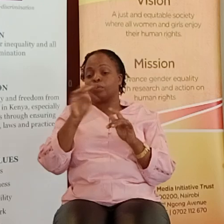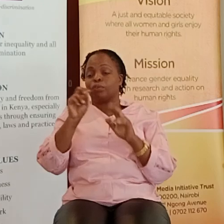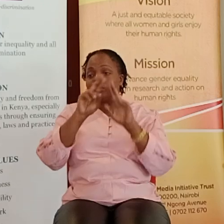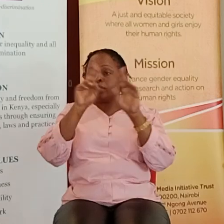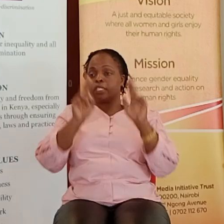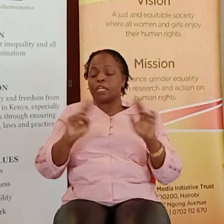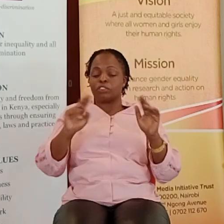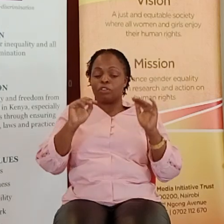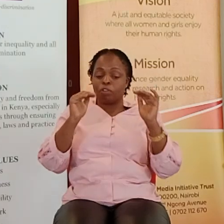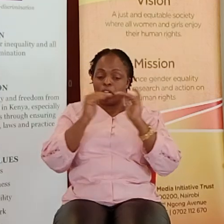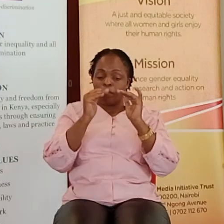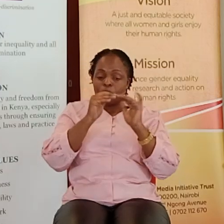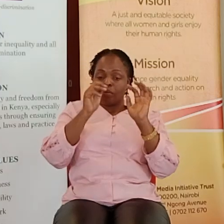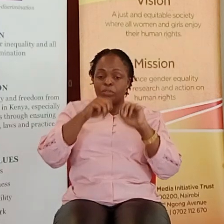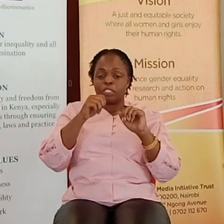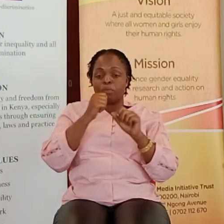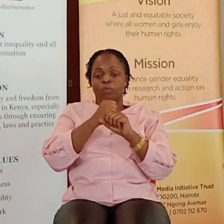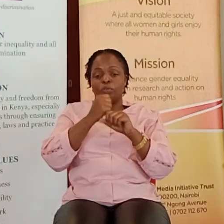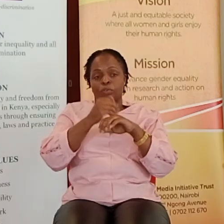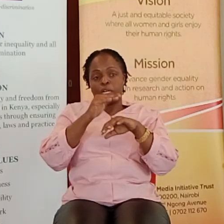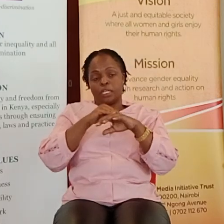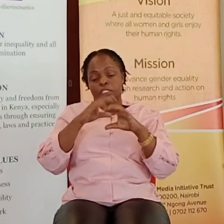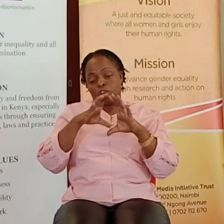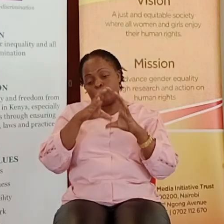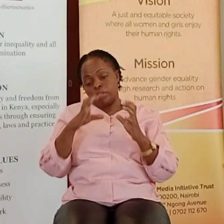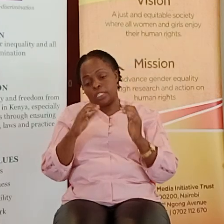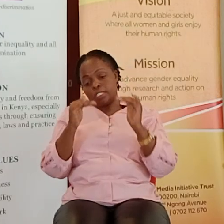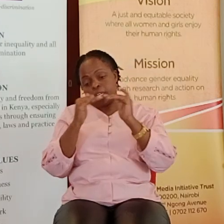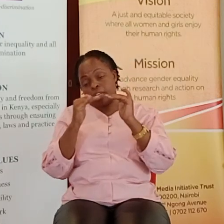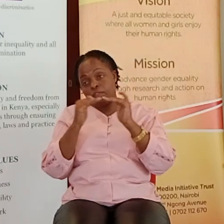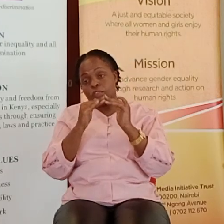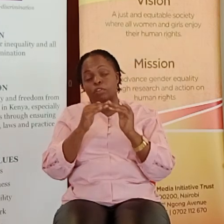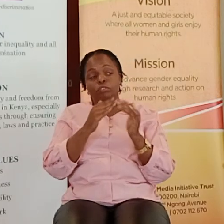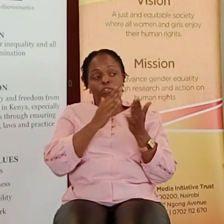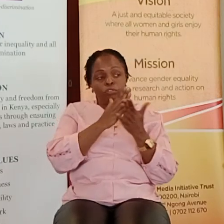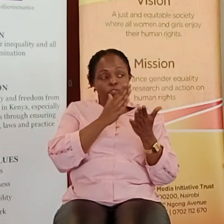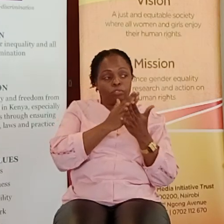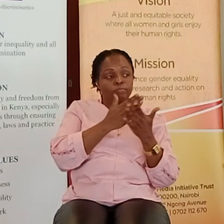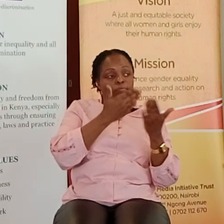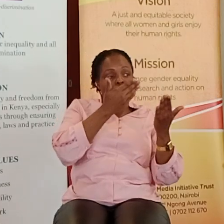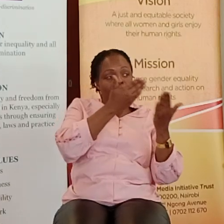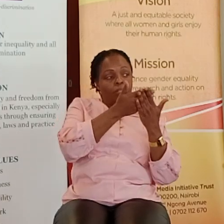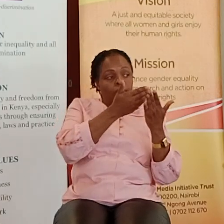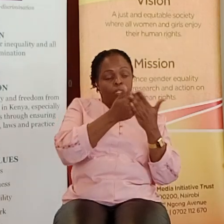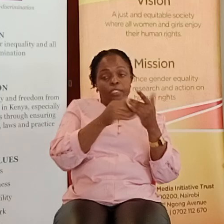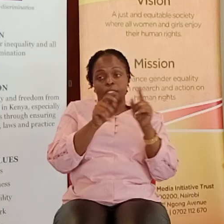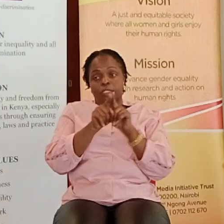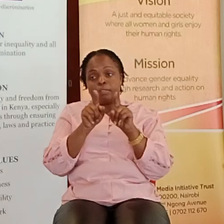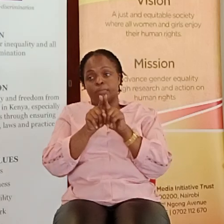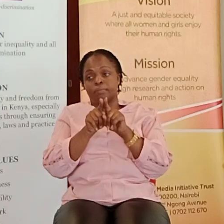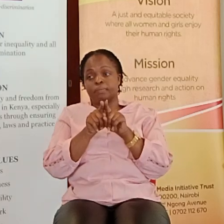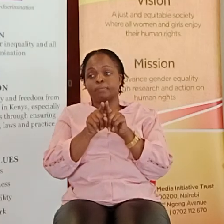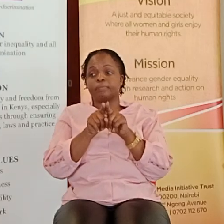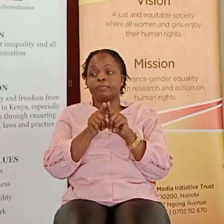at community and even at the national level. We truly appreciate. And I was lucky